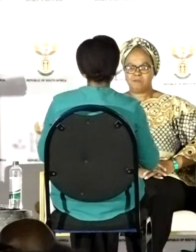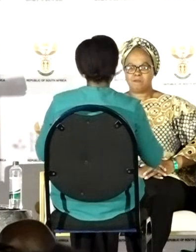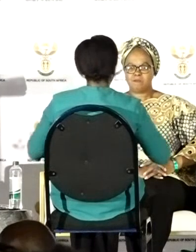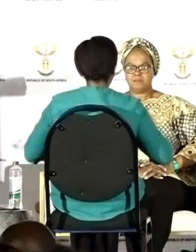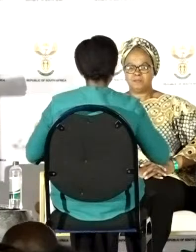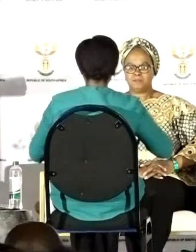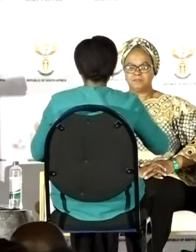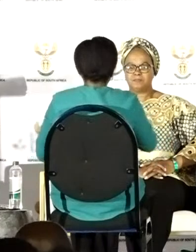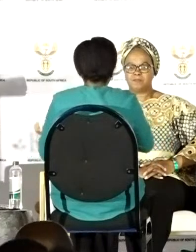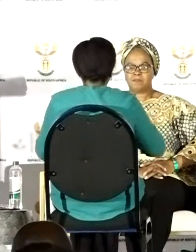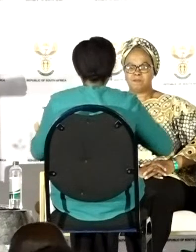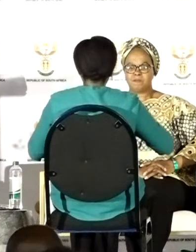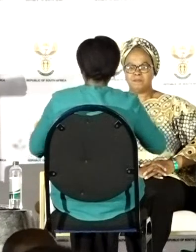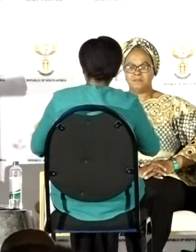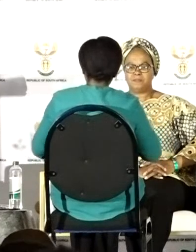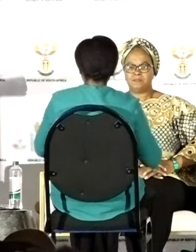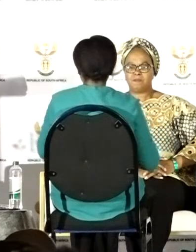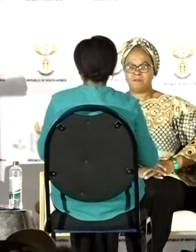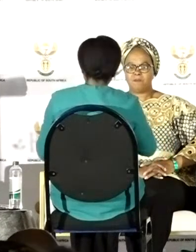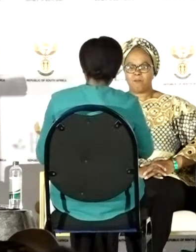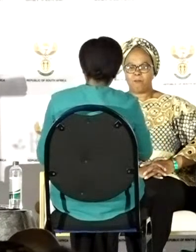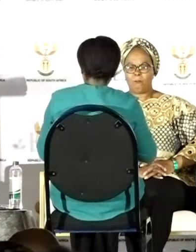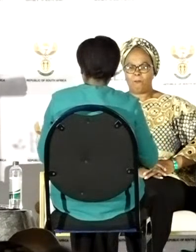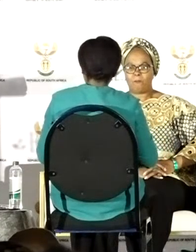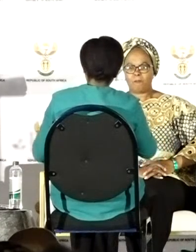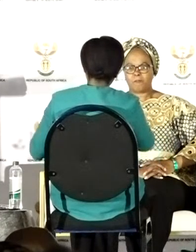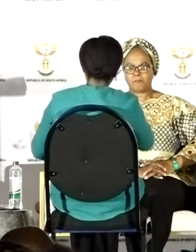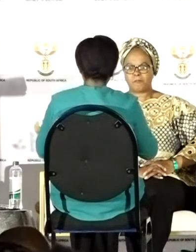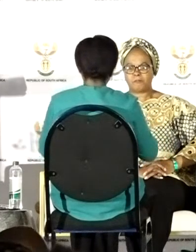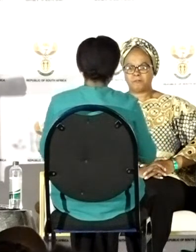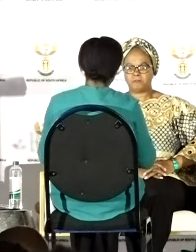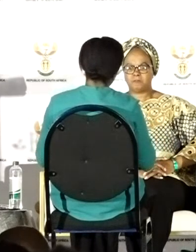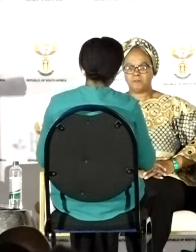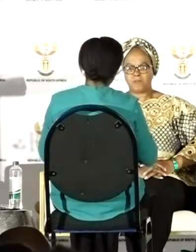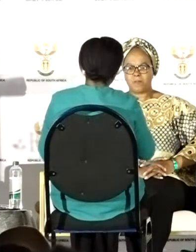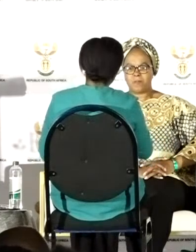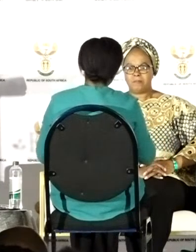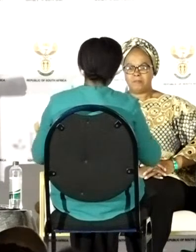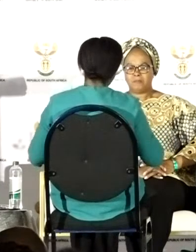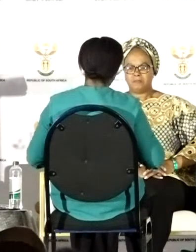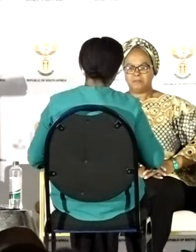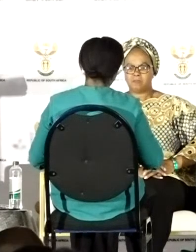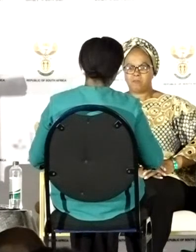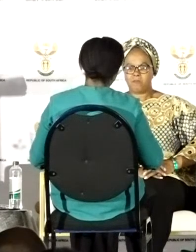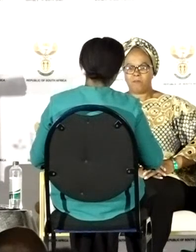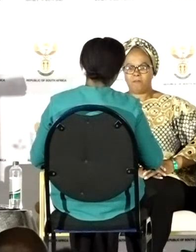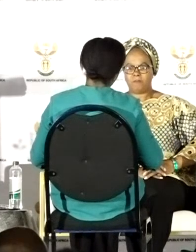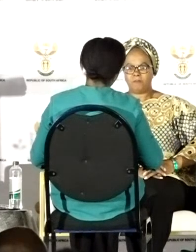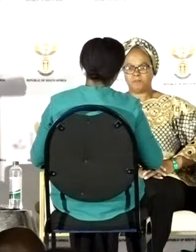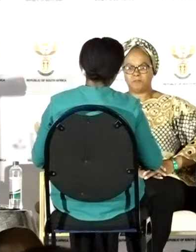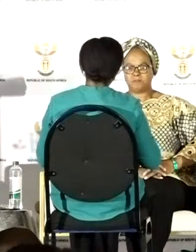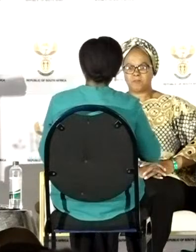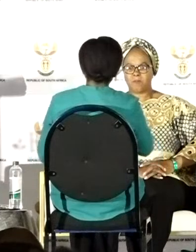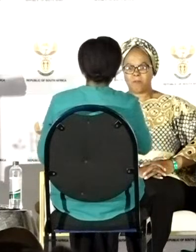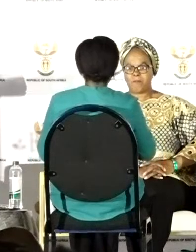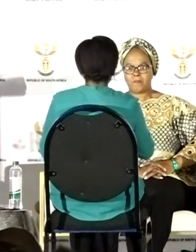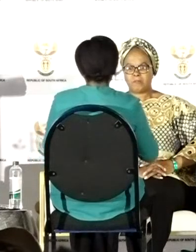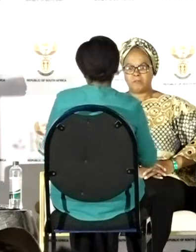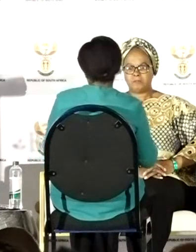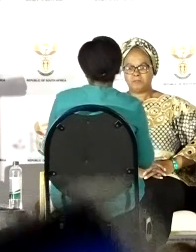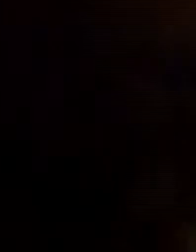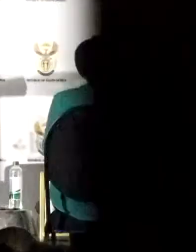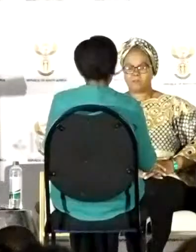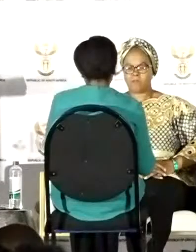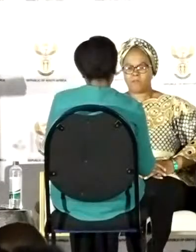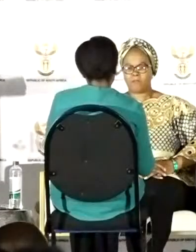matter of transport. A human right so flawed with shortcomings and inaccessibility.